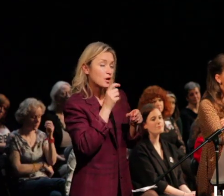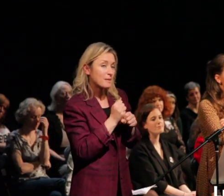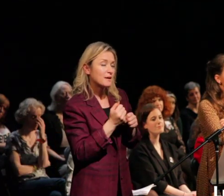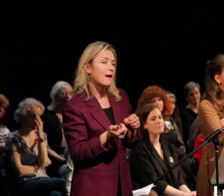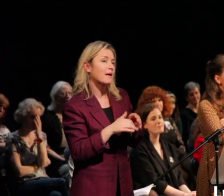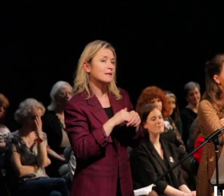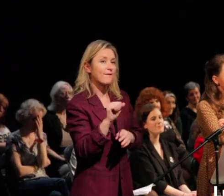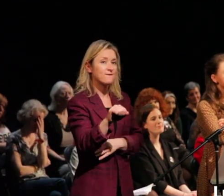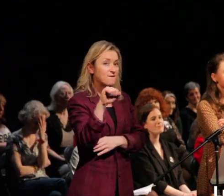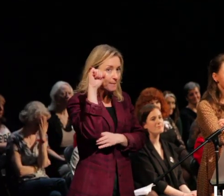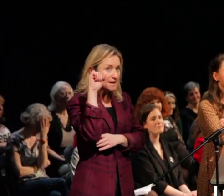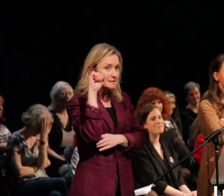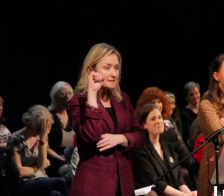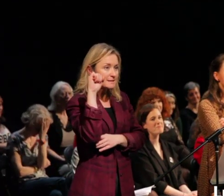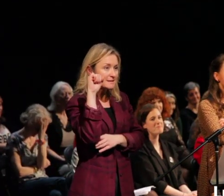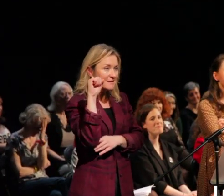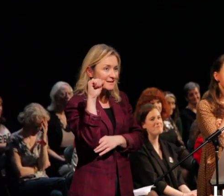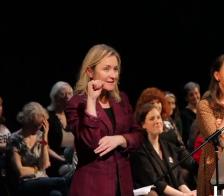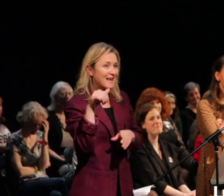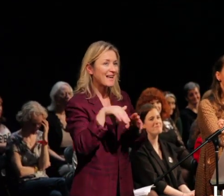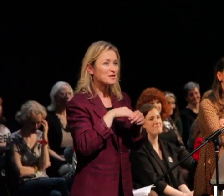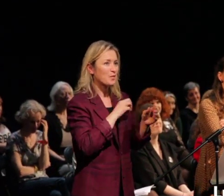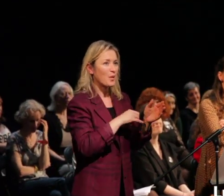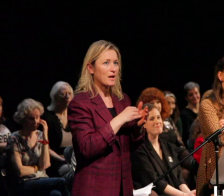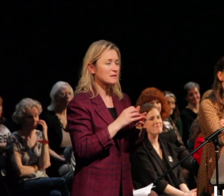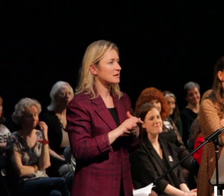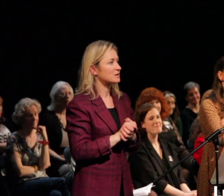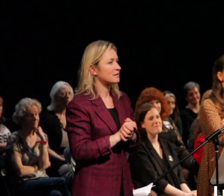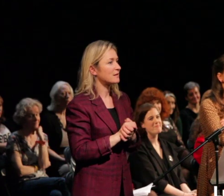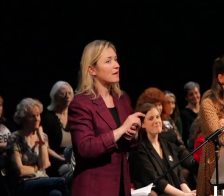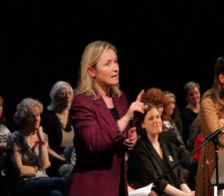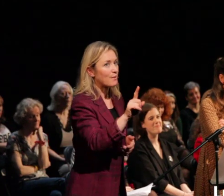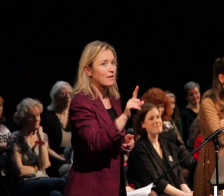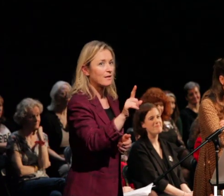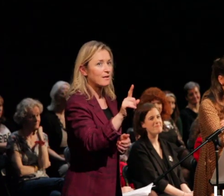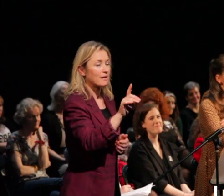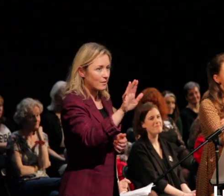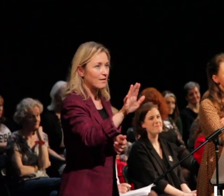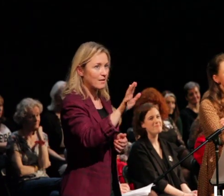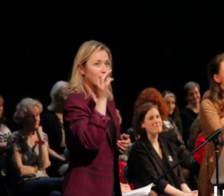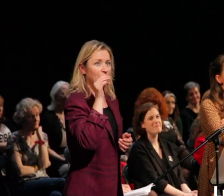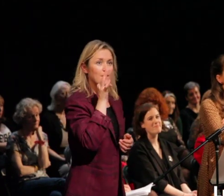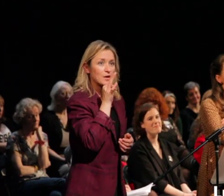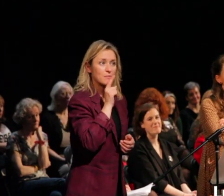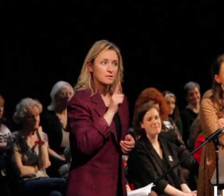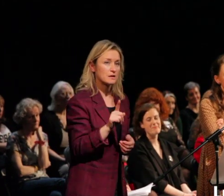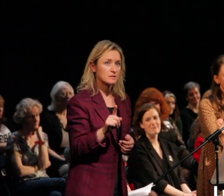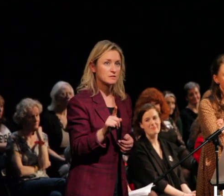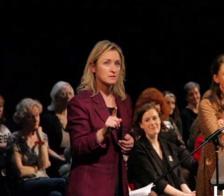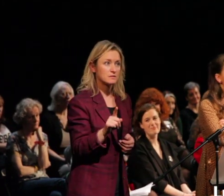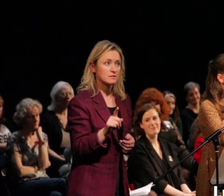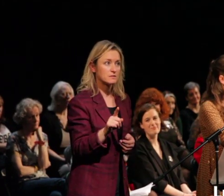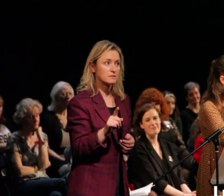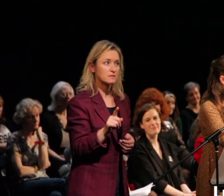top of organisations. And I went, but actually I think there is something in that, because this is not something for the women